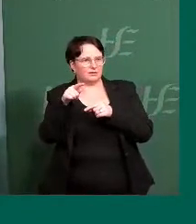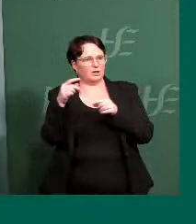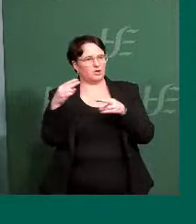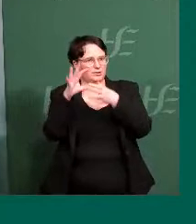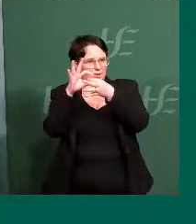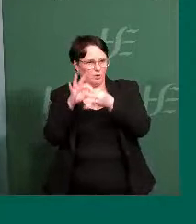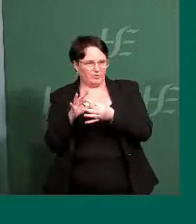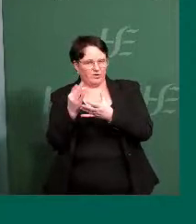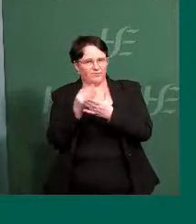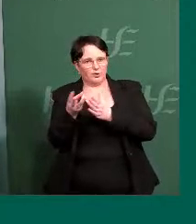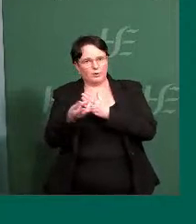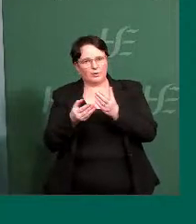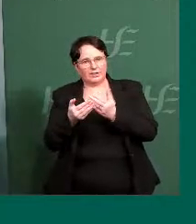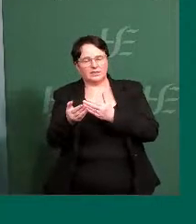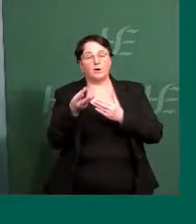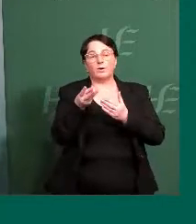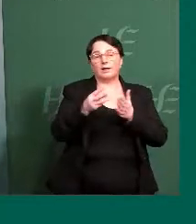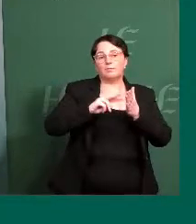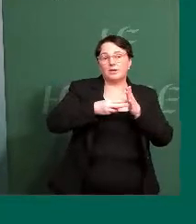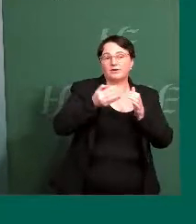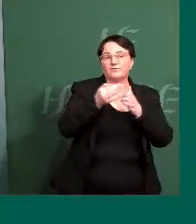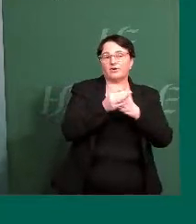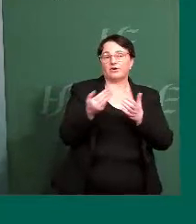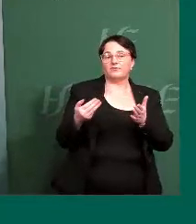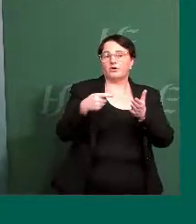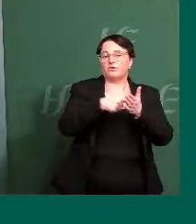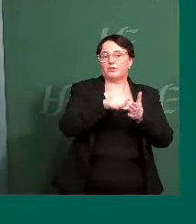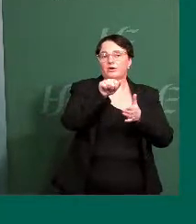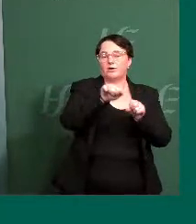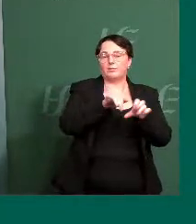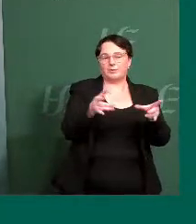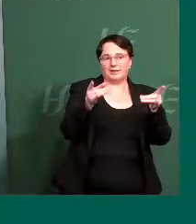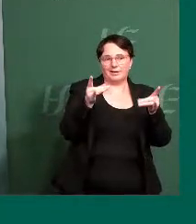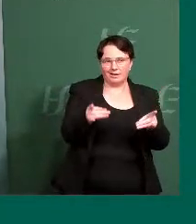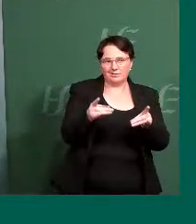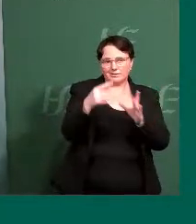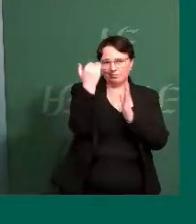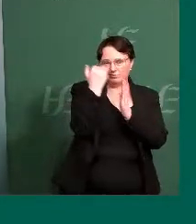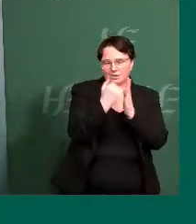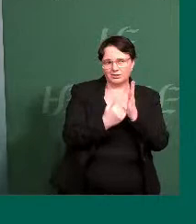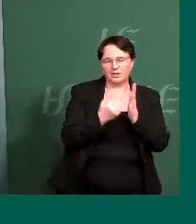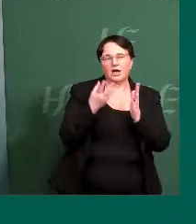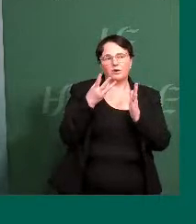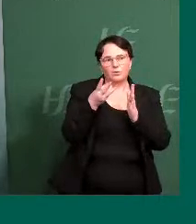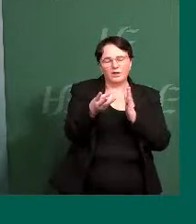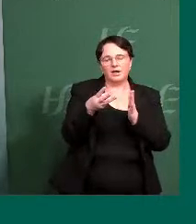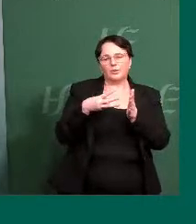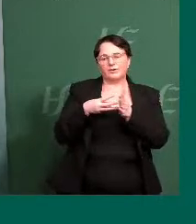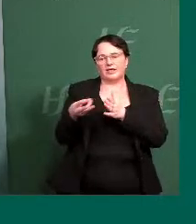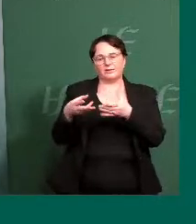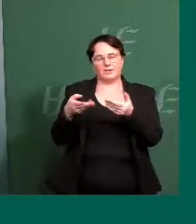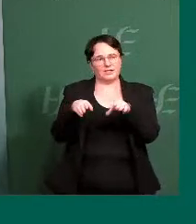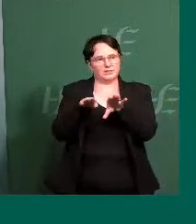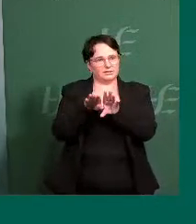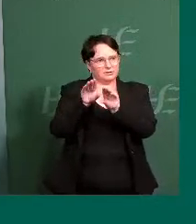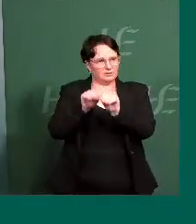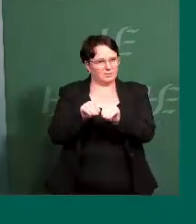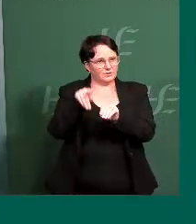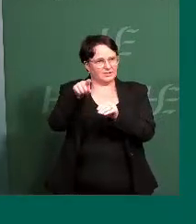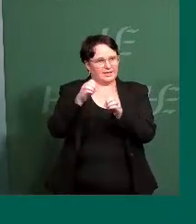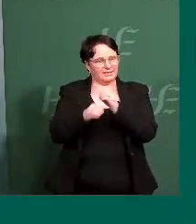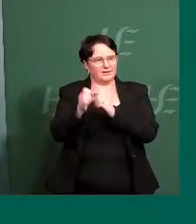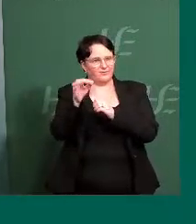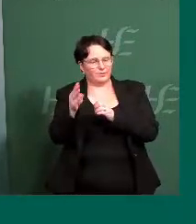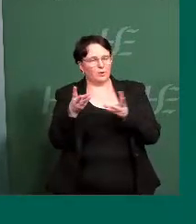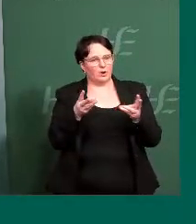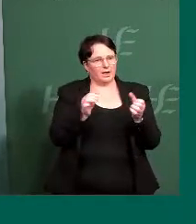to plan for further adaptation in terms of any further public health measures that may come in when these measures conclude towards the end of February. So we're working closely